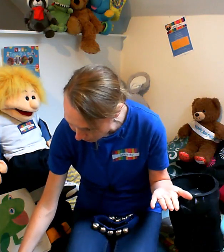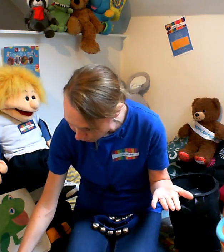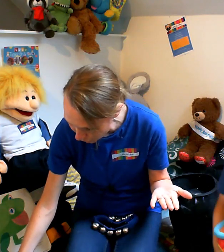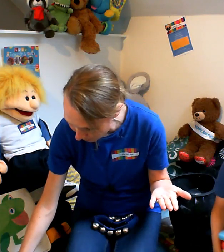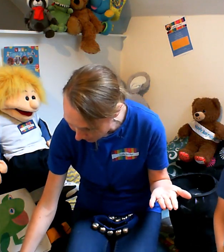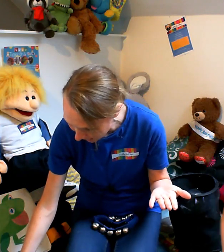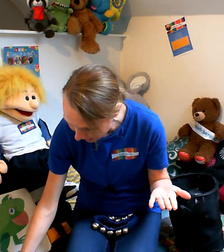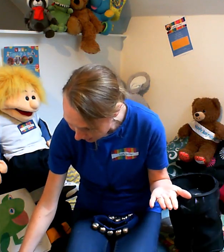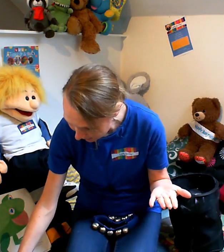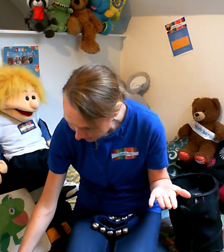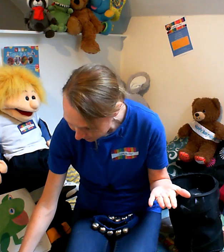frog jumping?